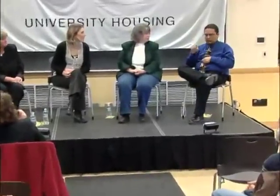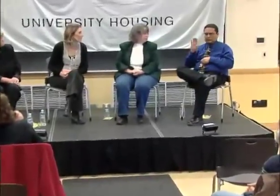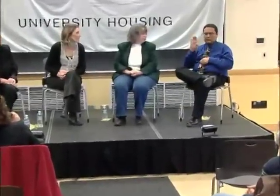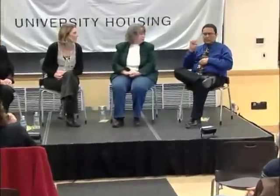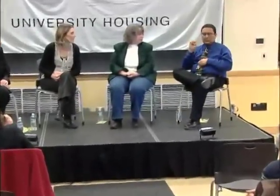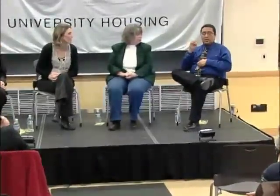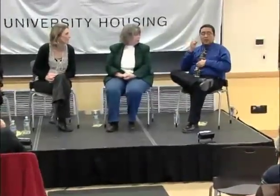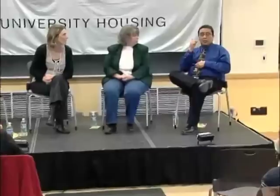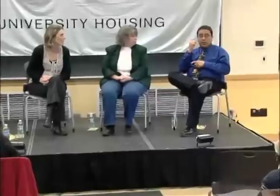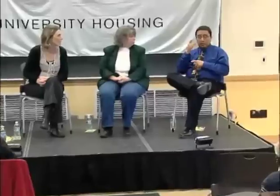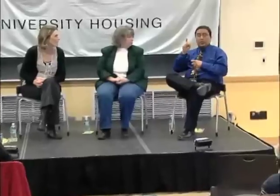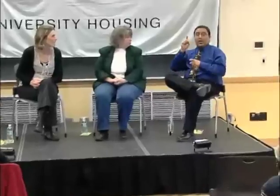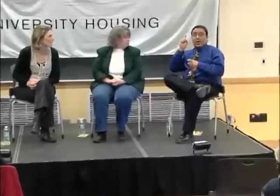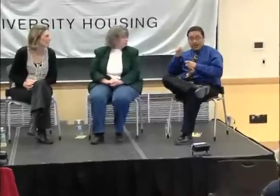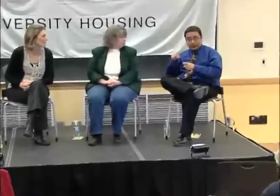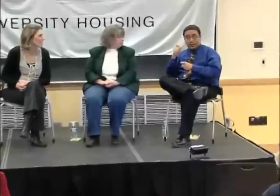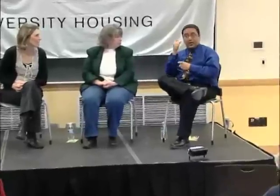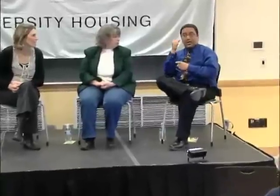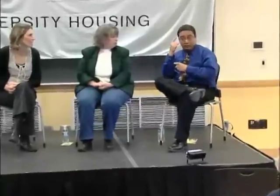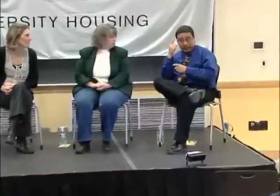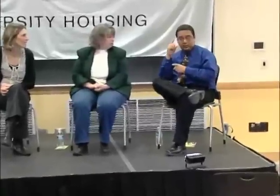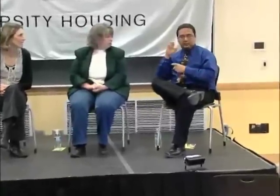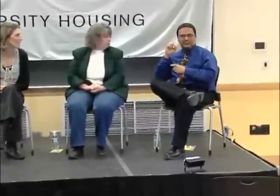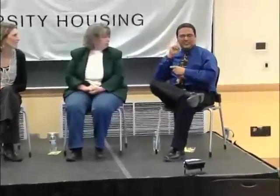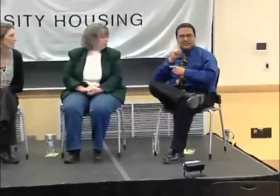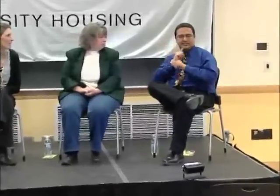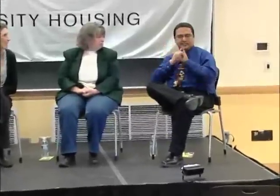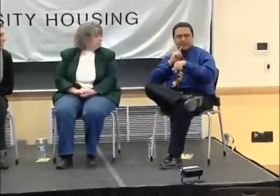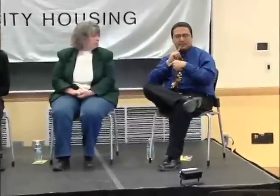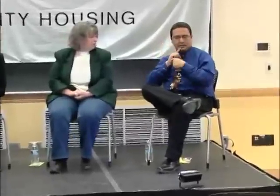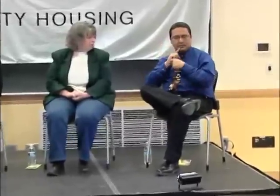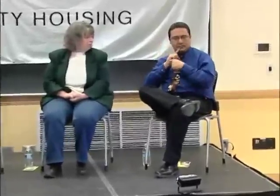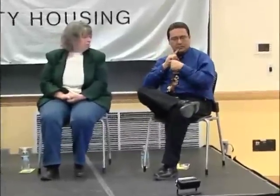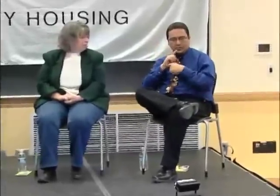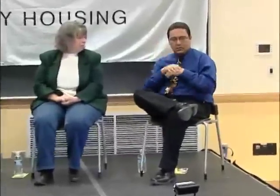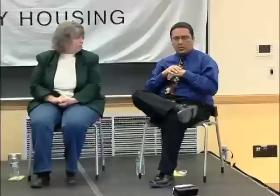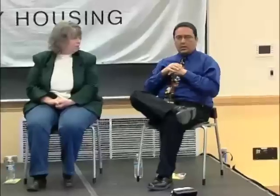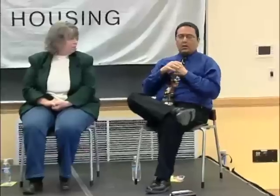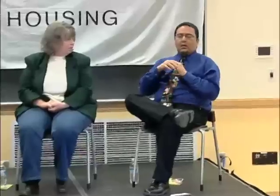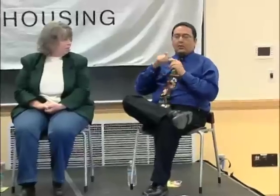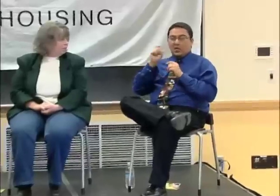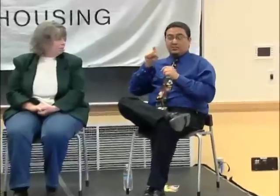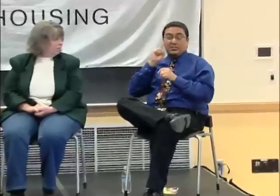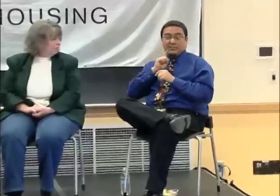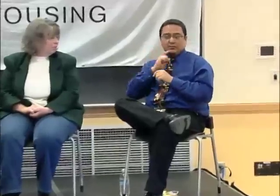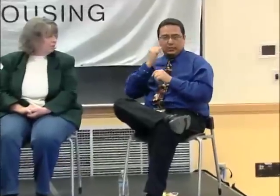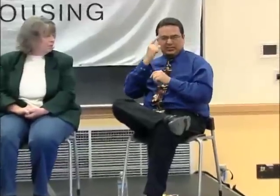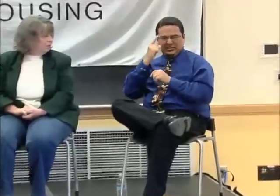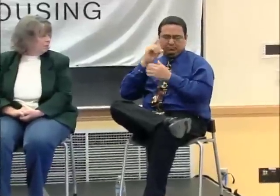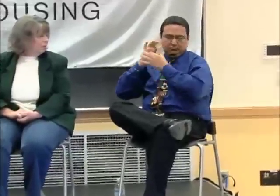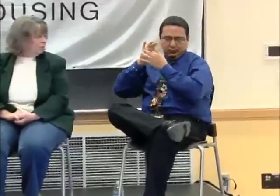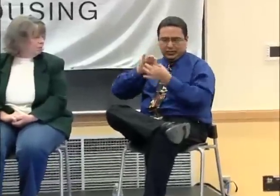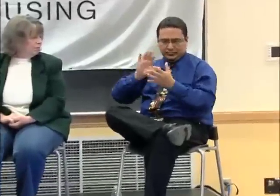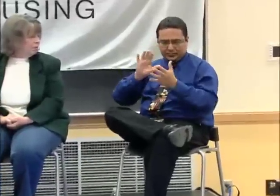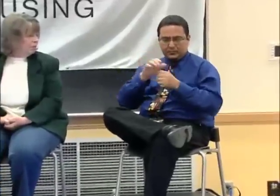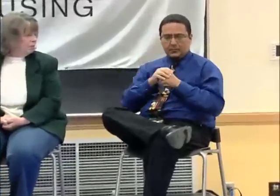He has a poem called You Have to Understand Deafness. You have to be deaf to